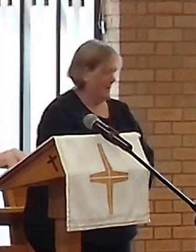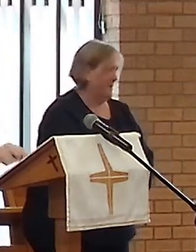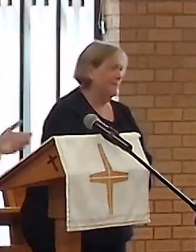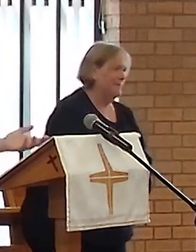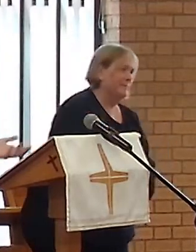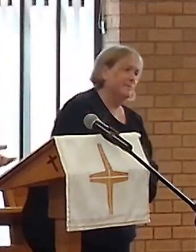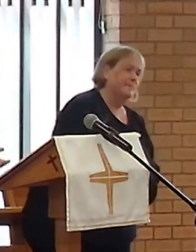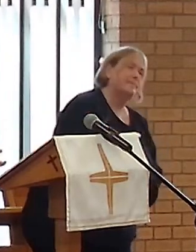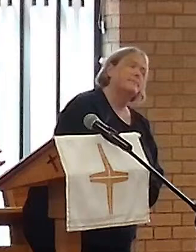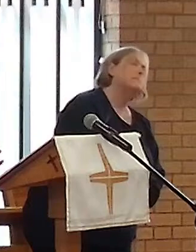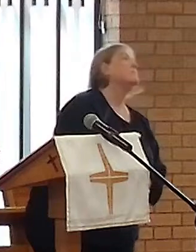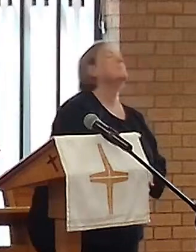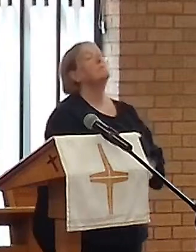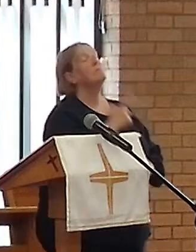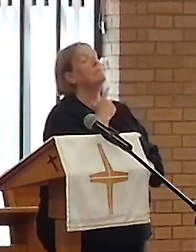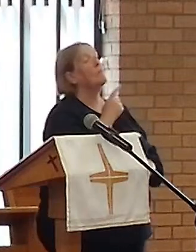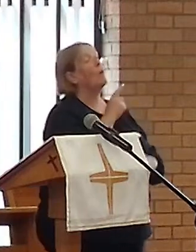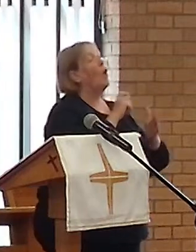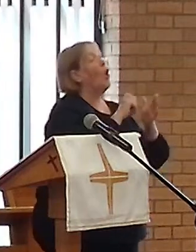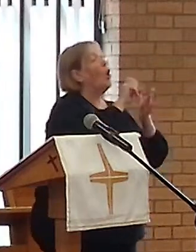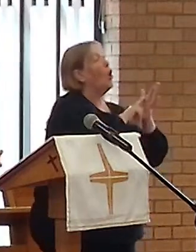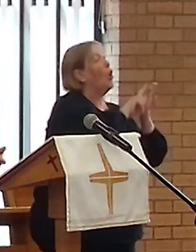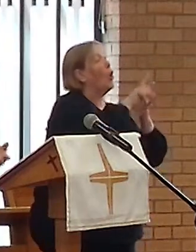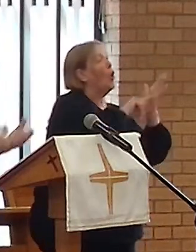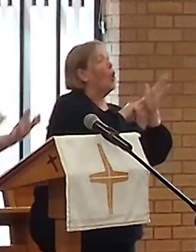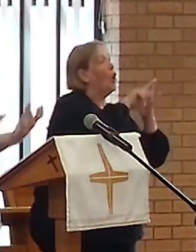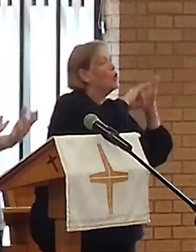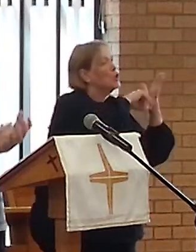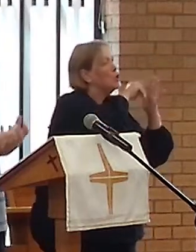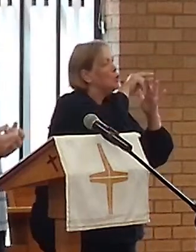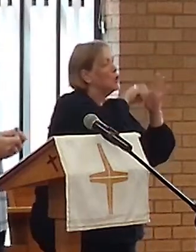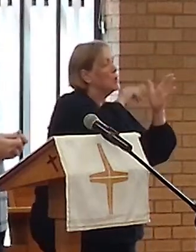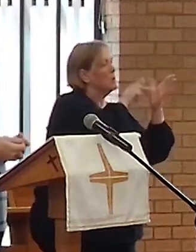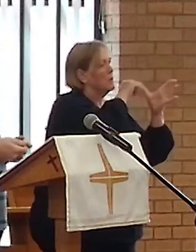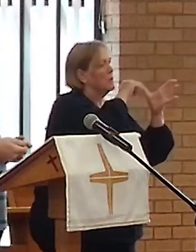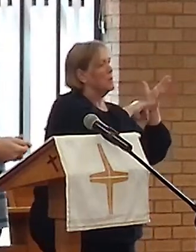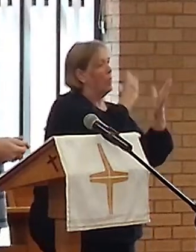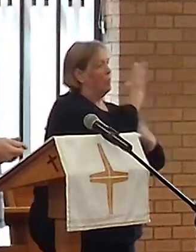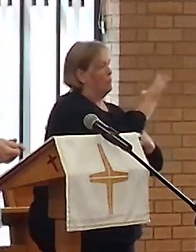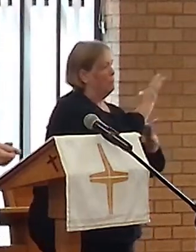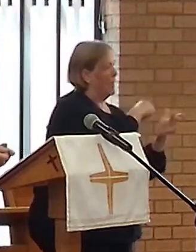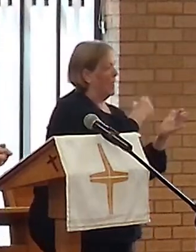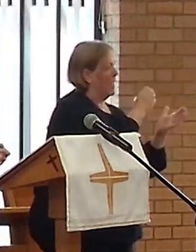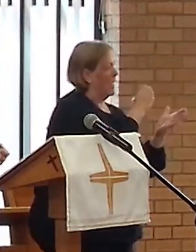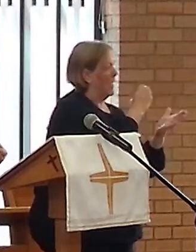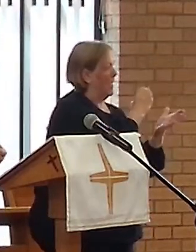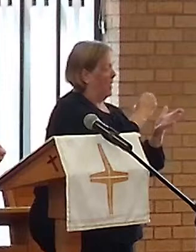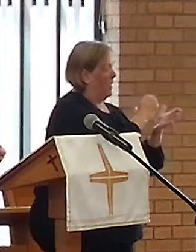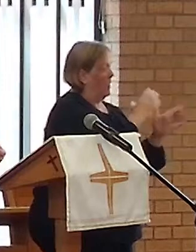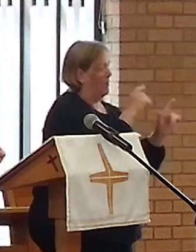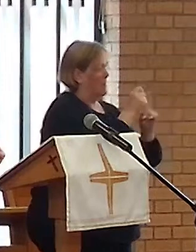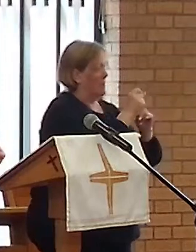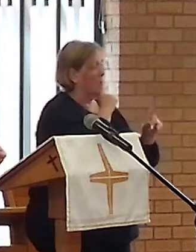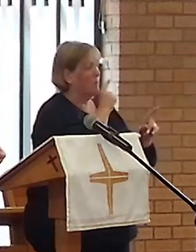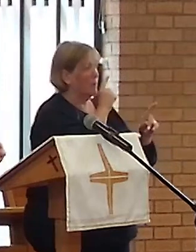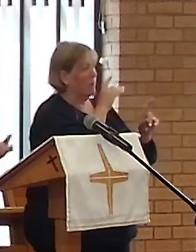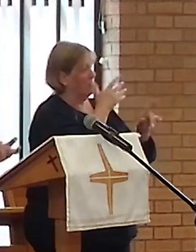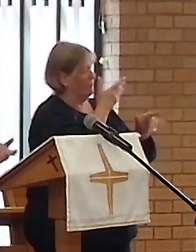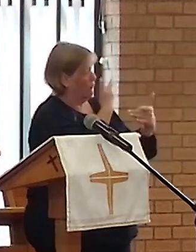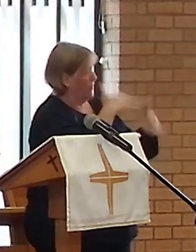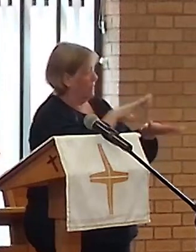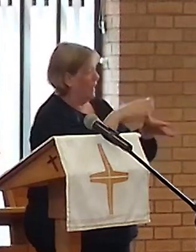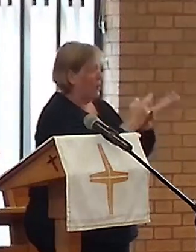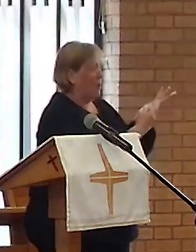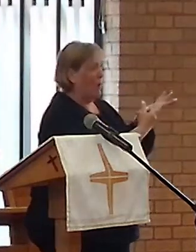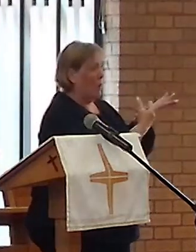Paul says in Colossians 3, since then you have been raised with Christ, set your heart on things above, where Christ